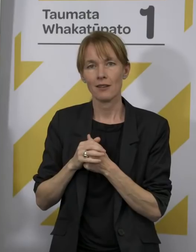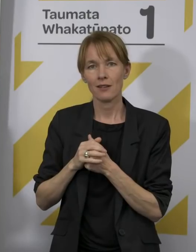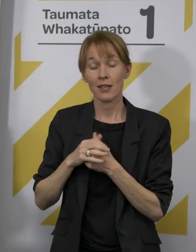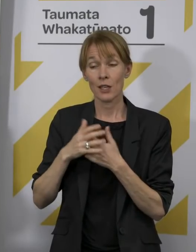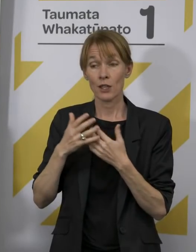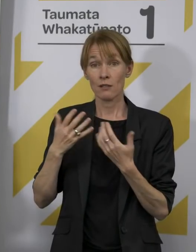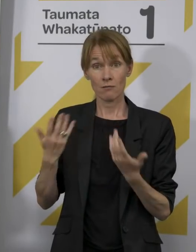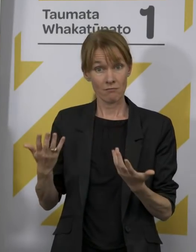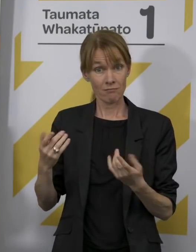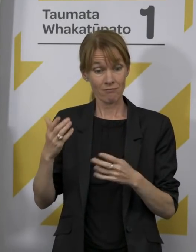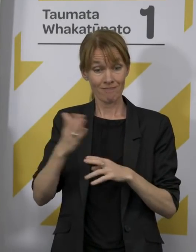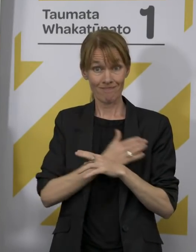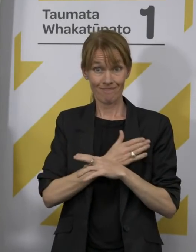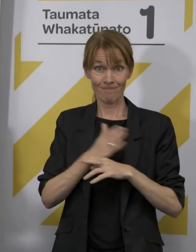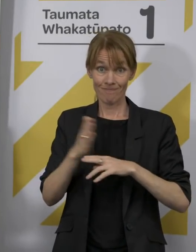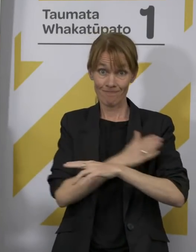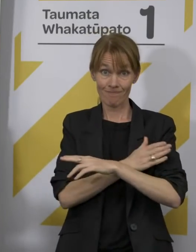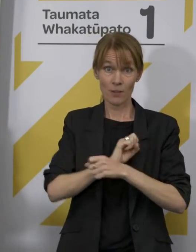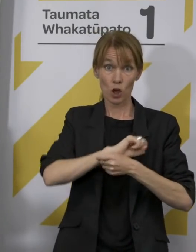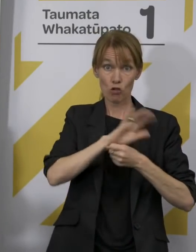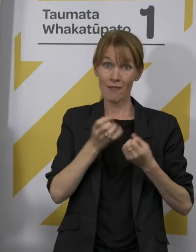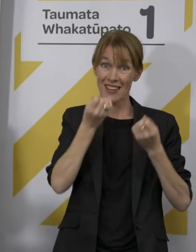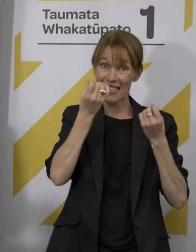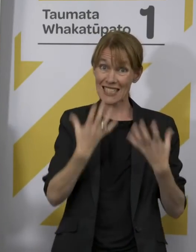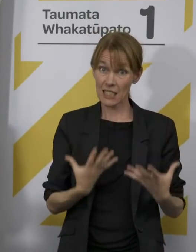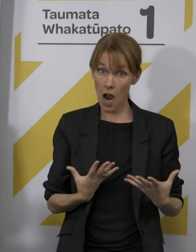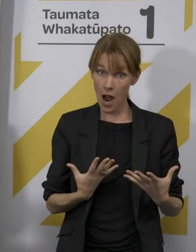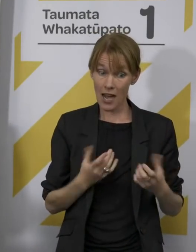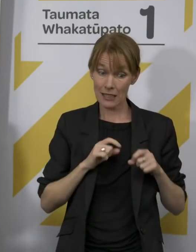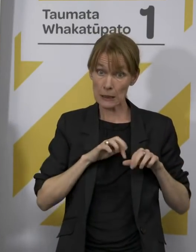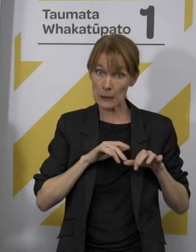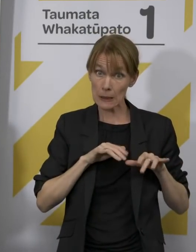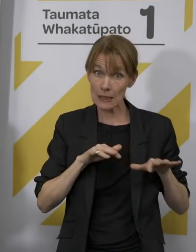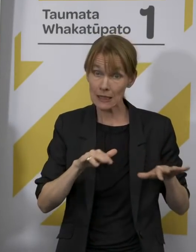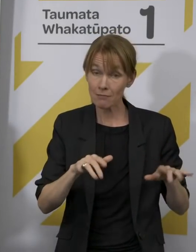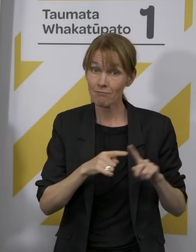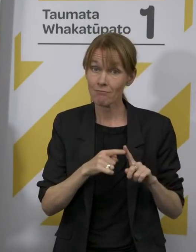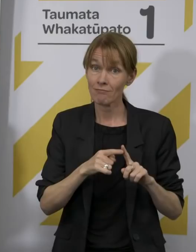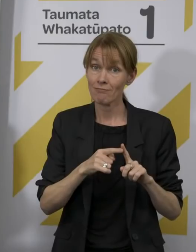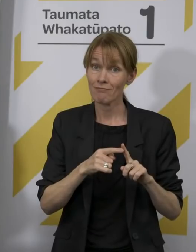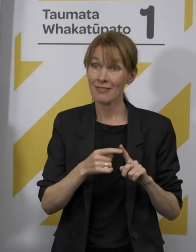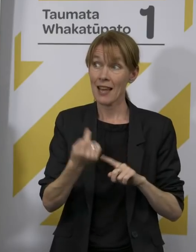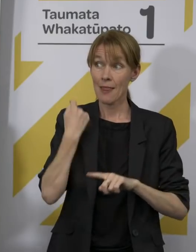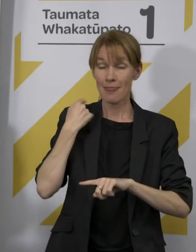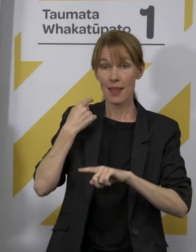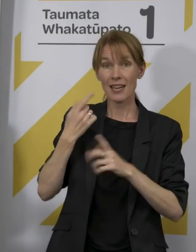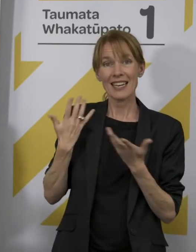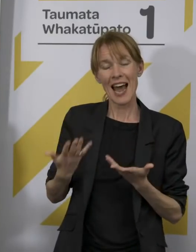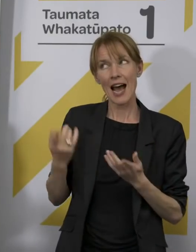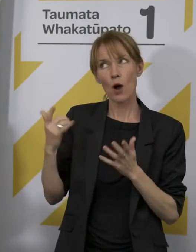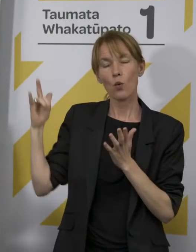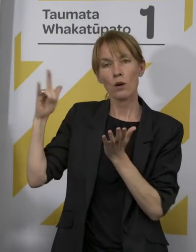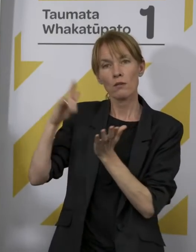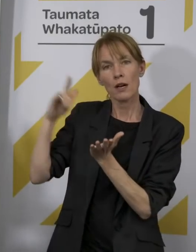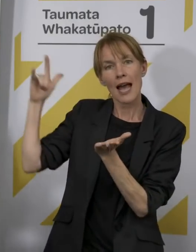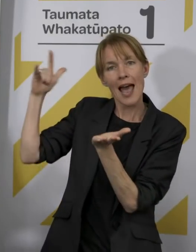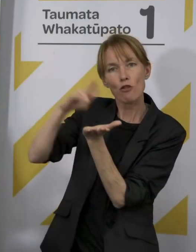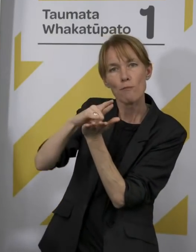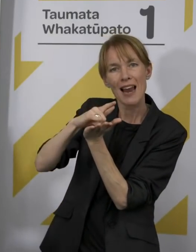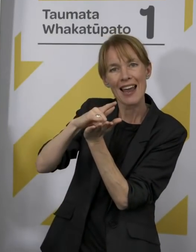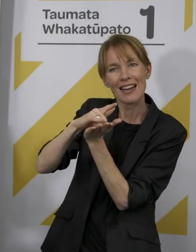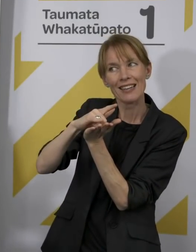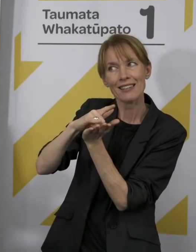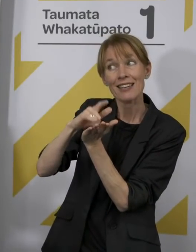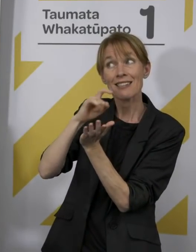right from the start of the outbreak, you'll remember early on, in fact the protocols being used by flight staff now are the same as the